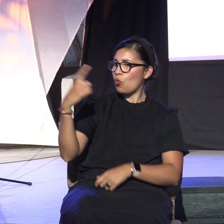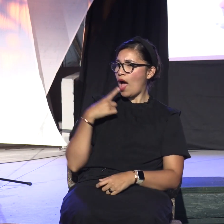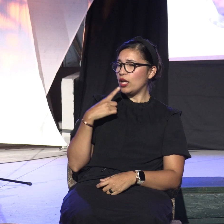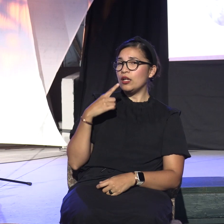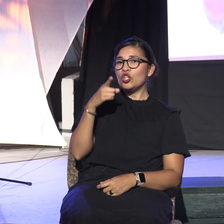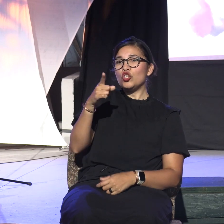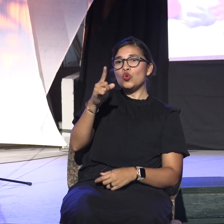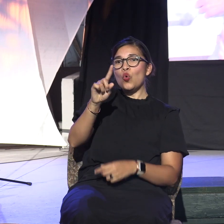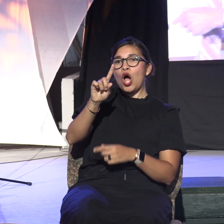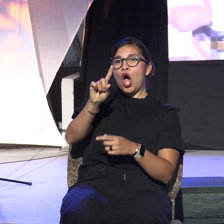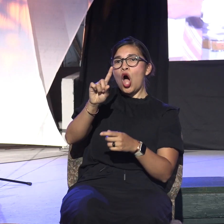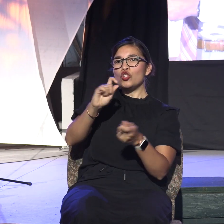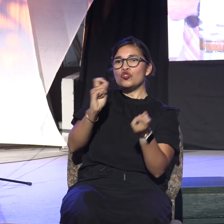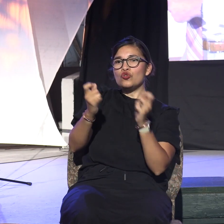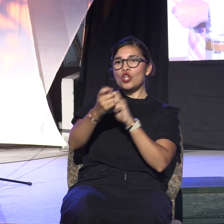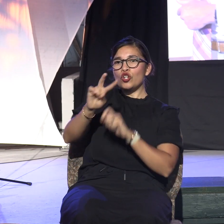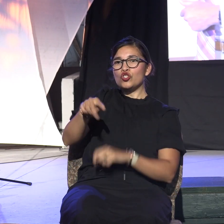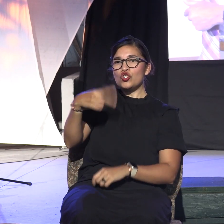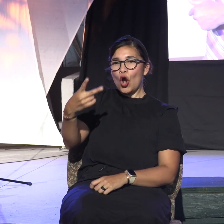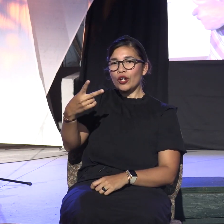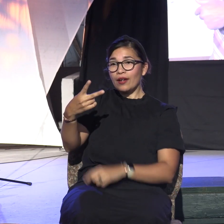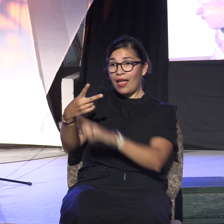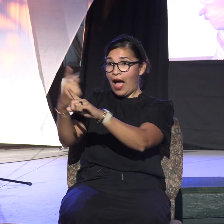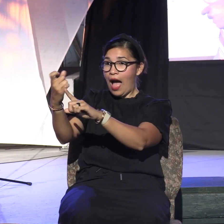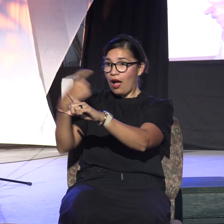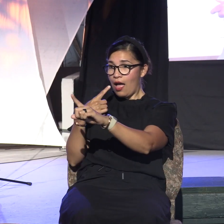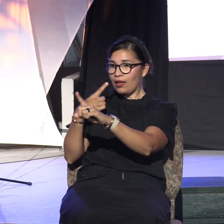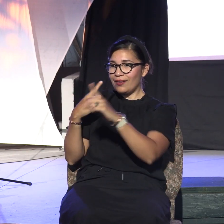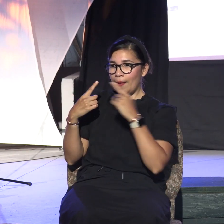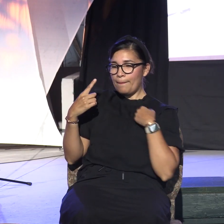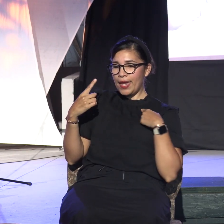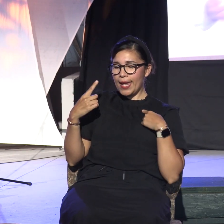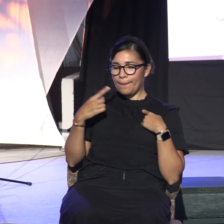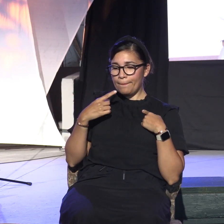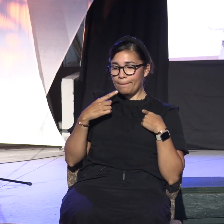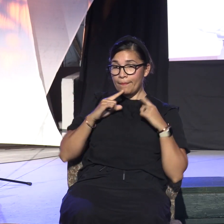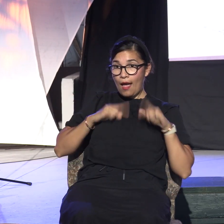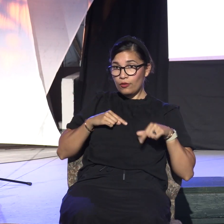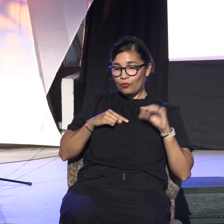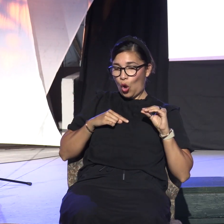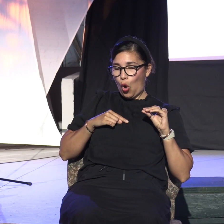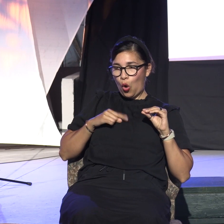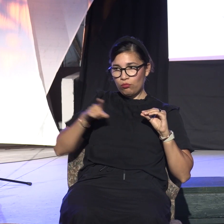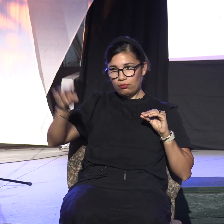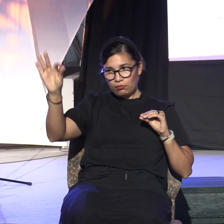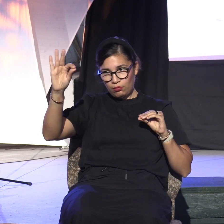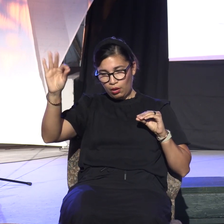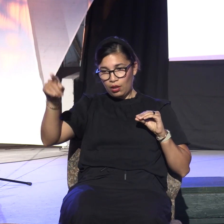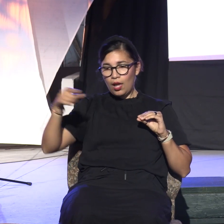Edmund Husserl, is that the man who loved playing dodgeball and eating kumquats while singing